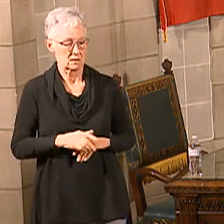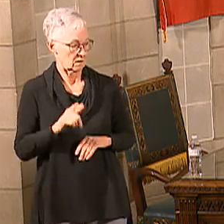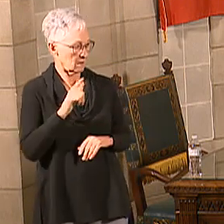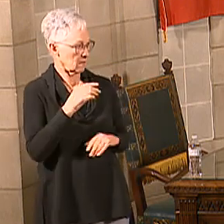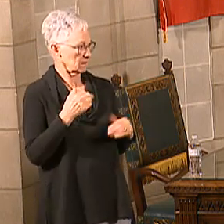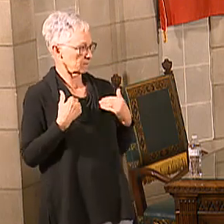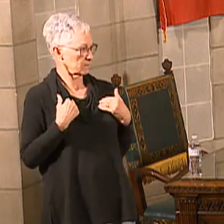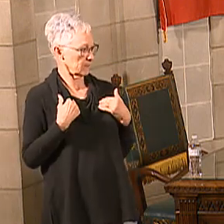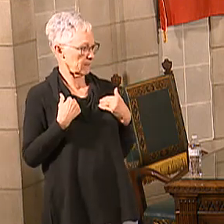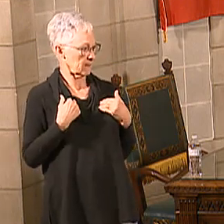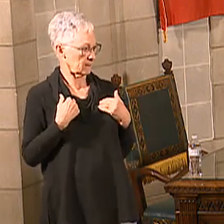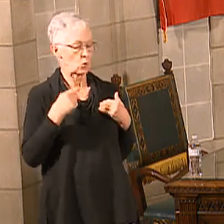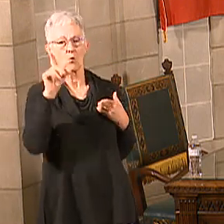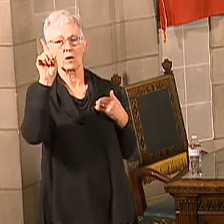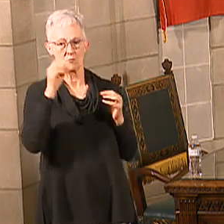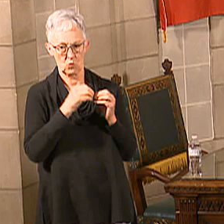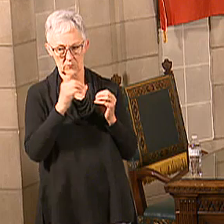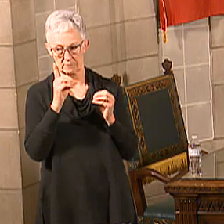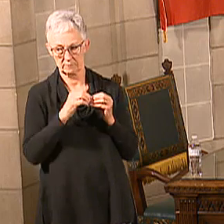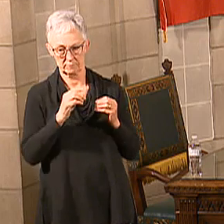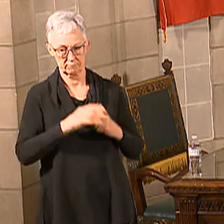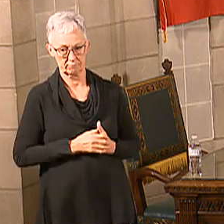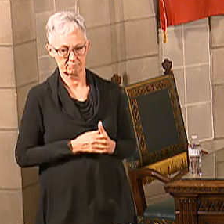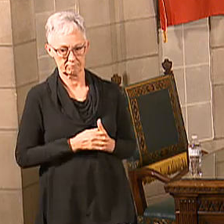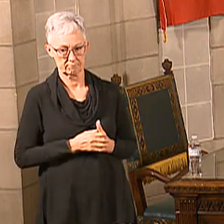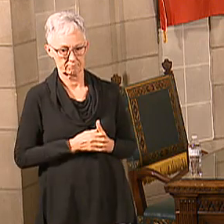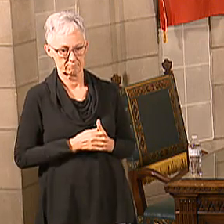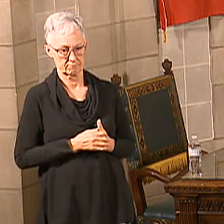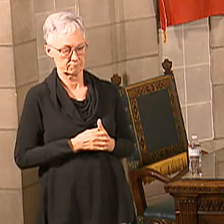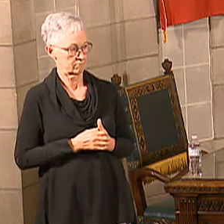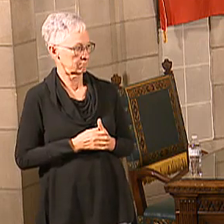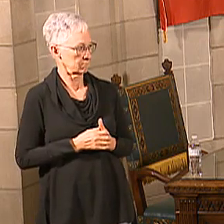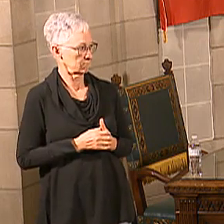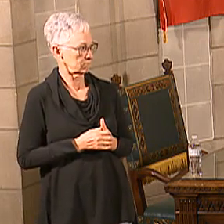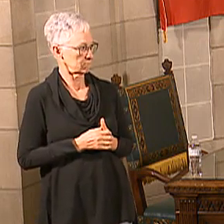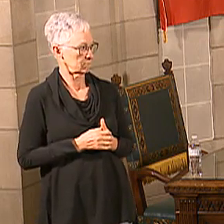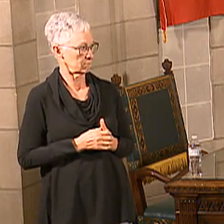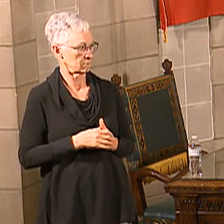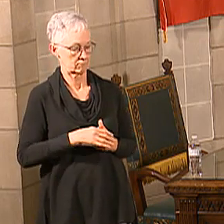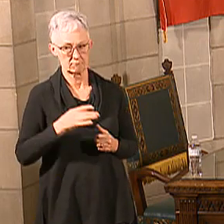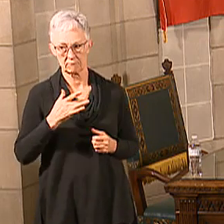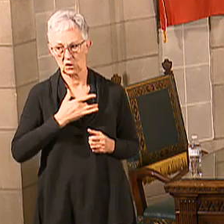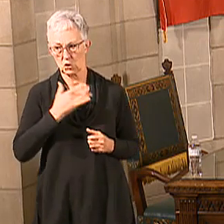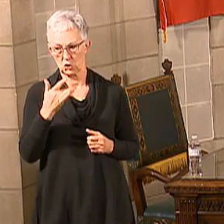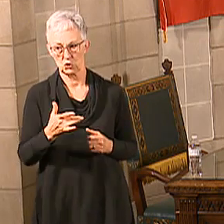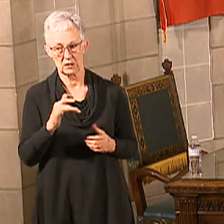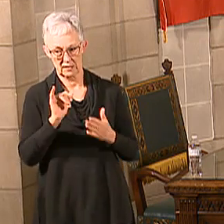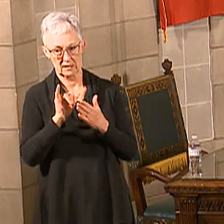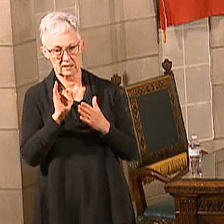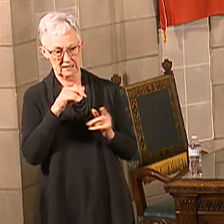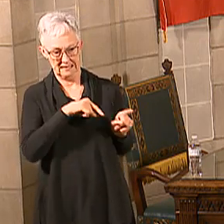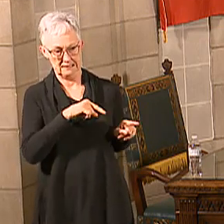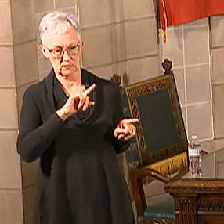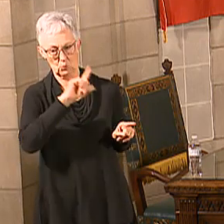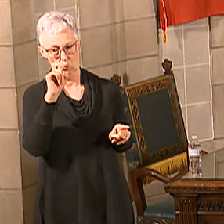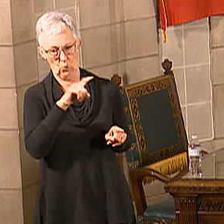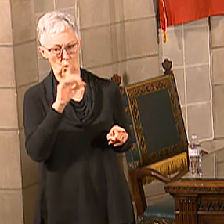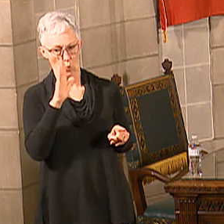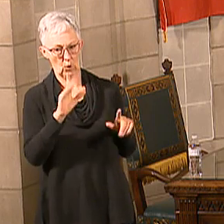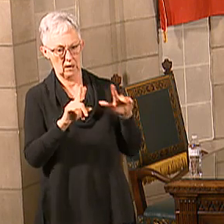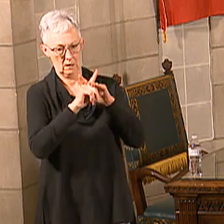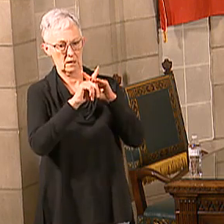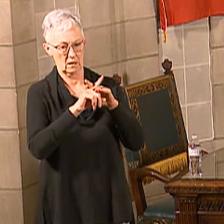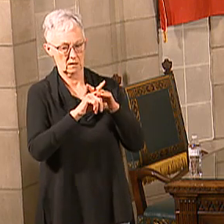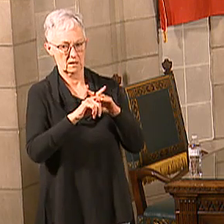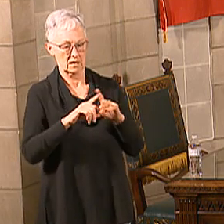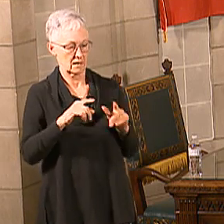24,000. I mean, I did want one thing, I'm sorry. I did want to add, because it's usually a question that somebody asks us, and that is, how's Nebraska